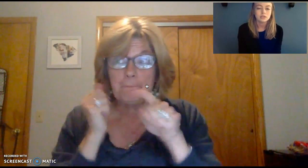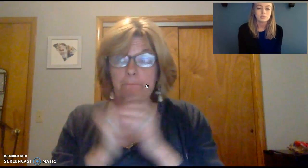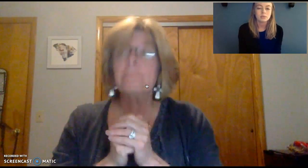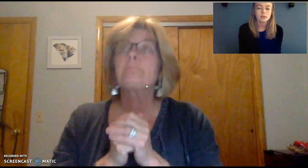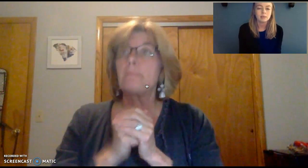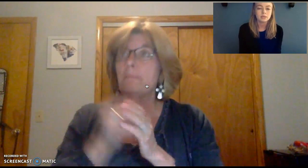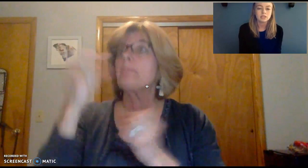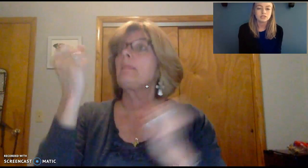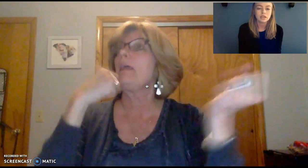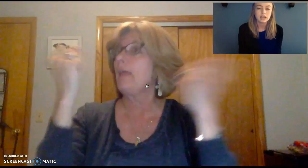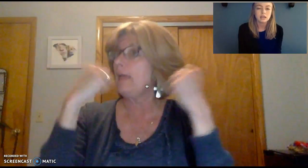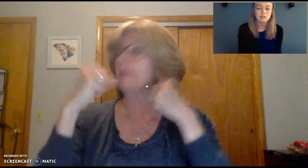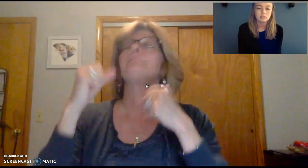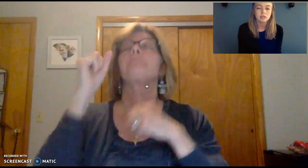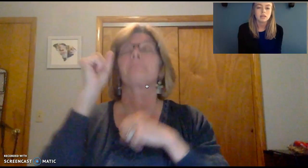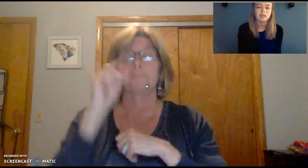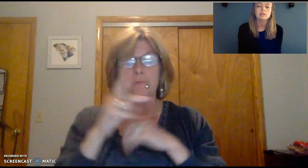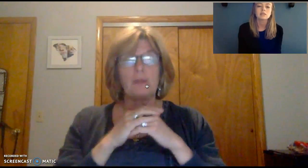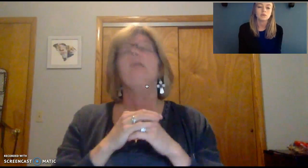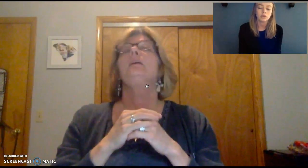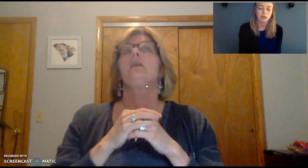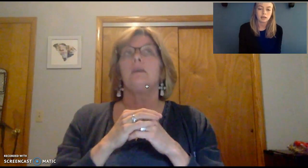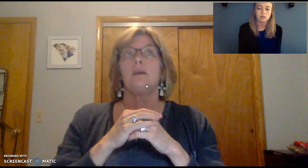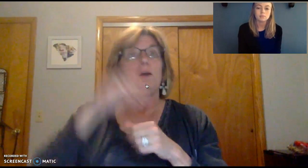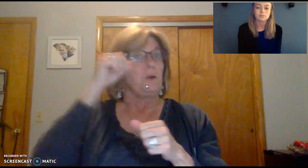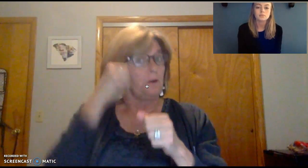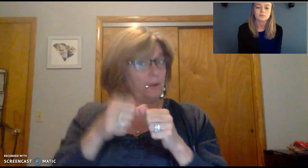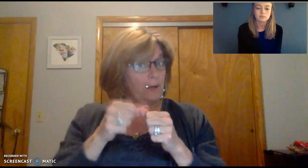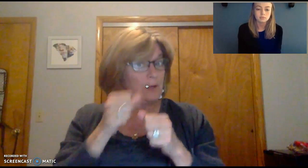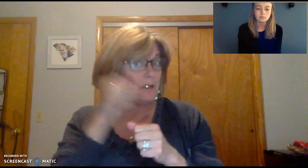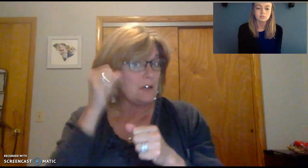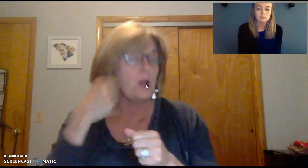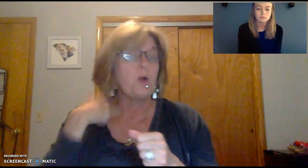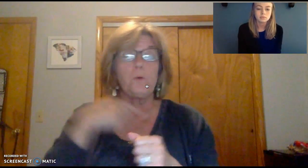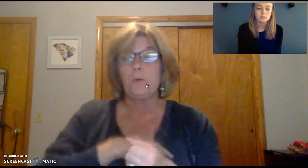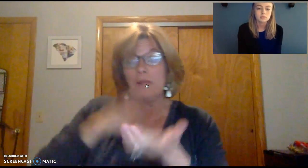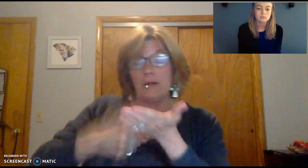you guys remember what happened yesterday? Yes? Okay.